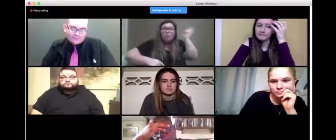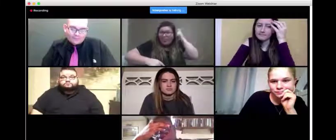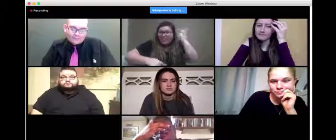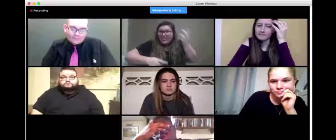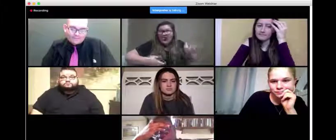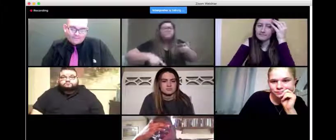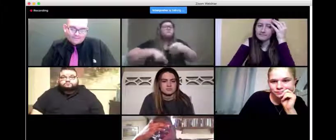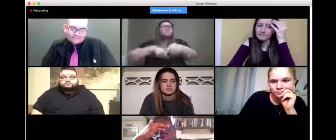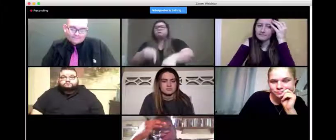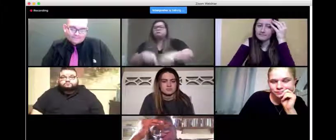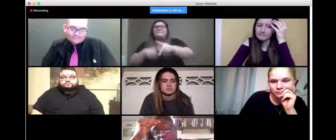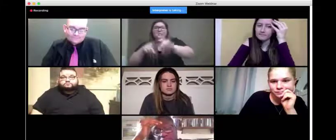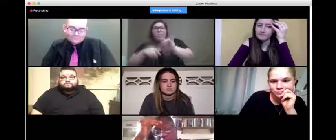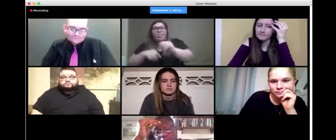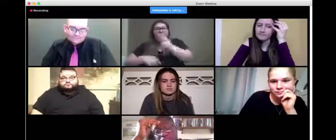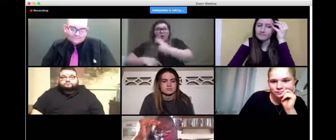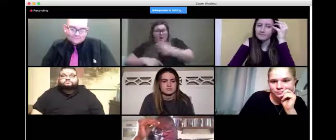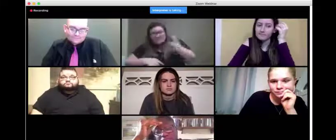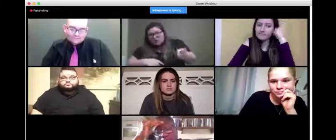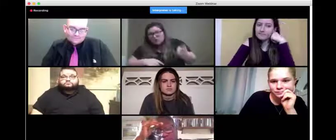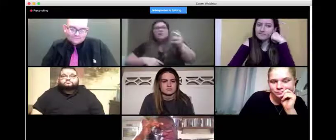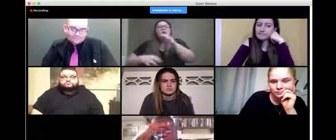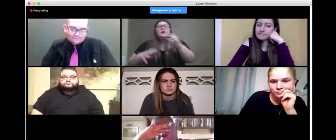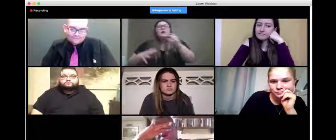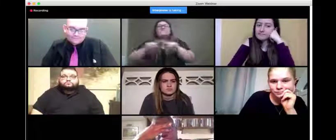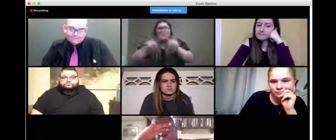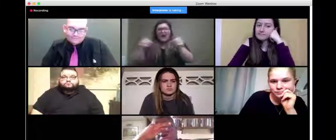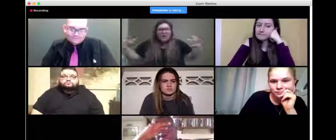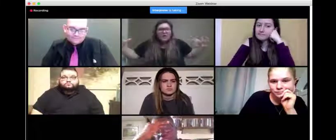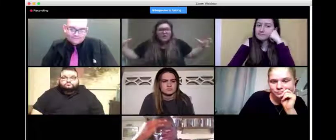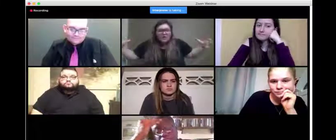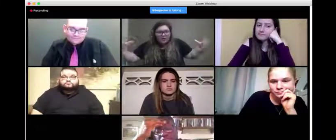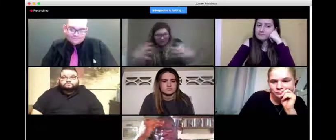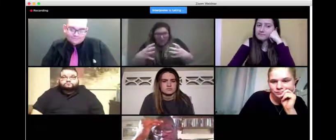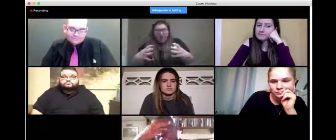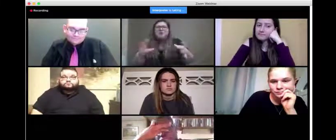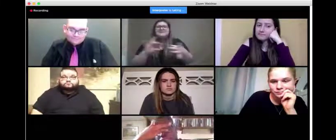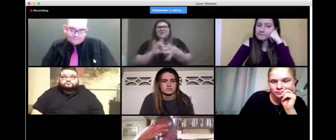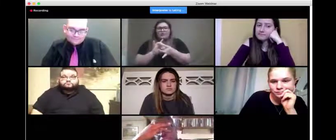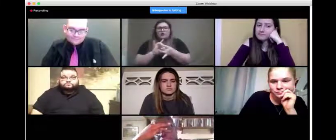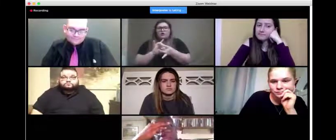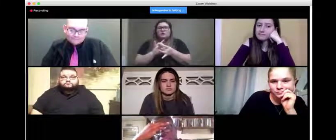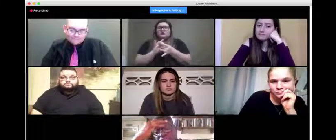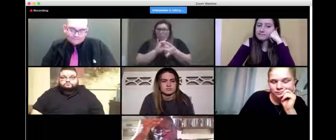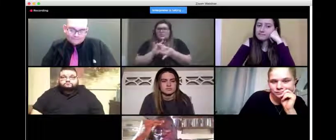to come together and be unified. So that's it.